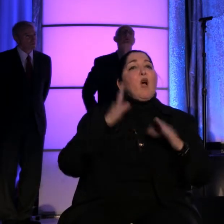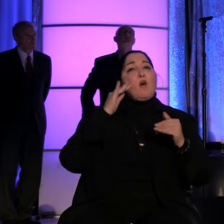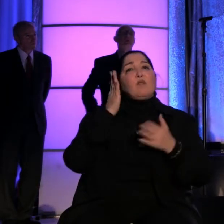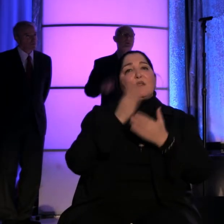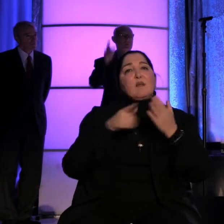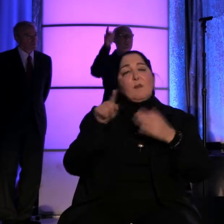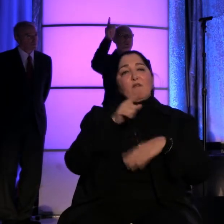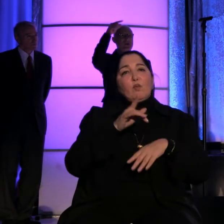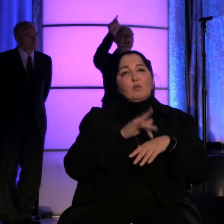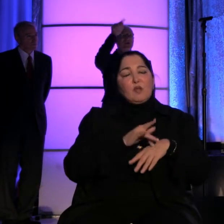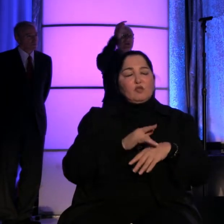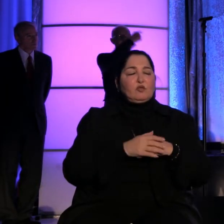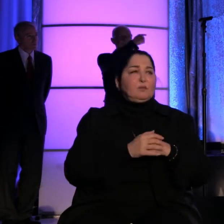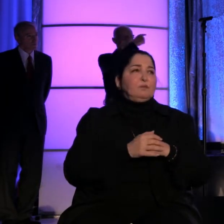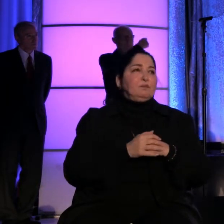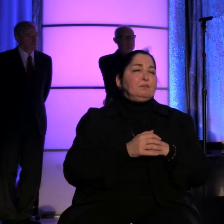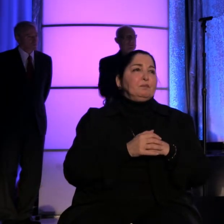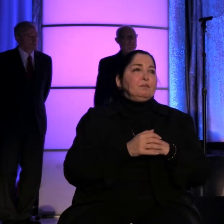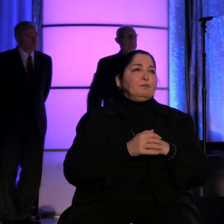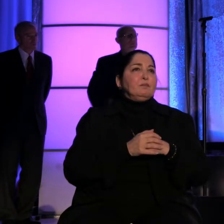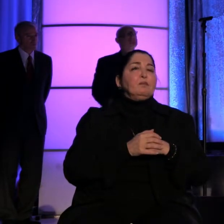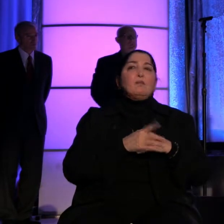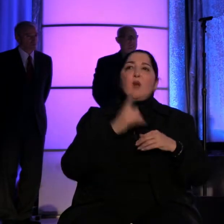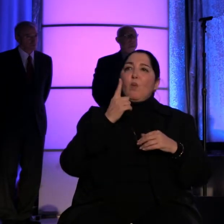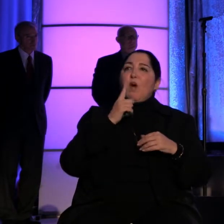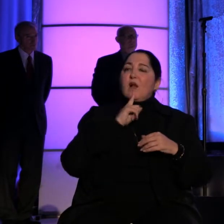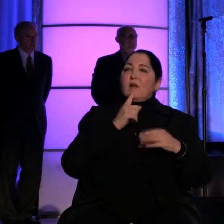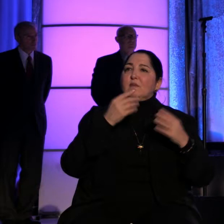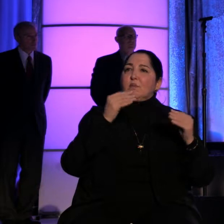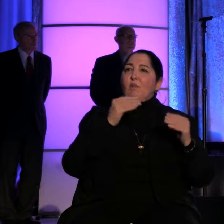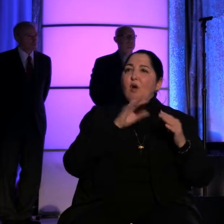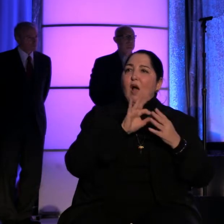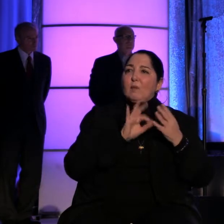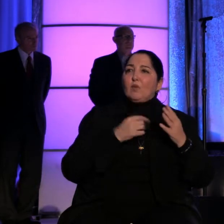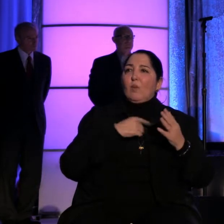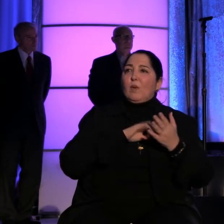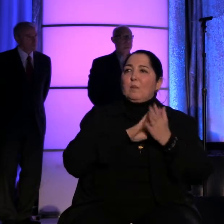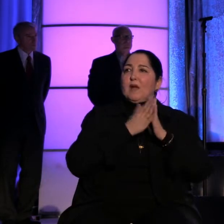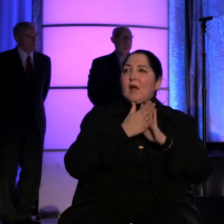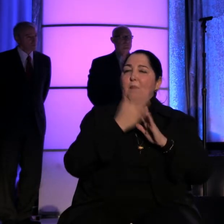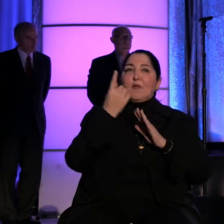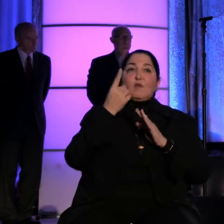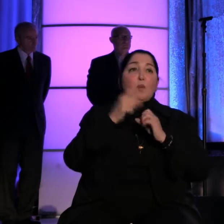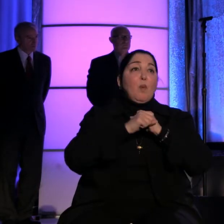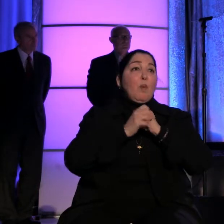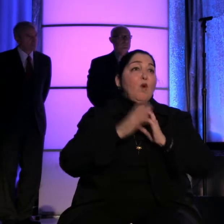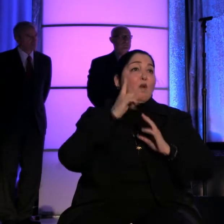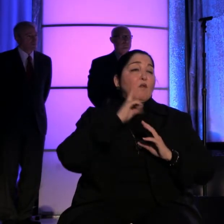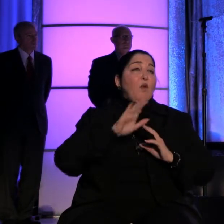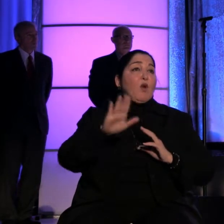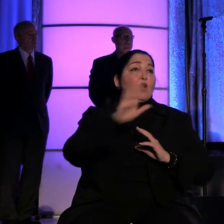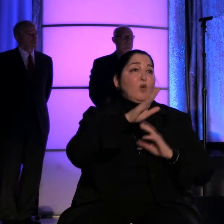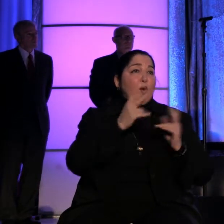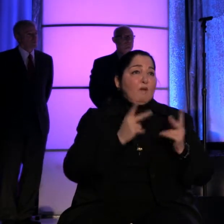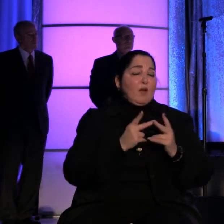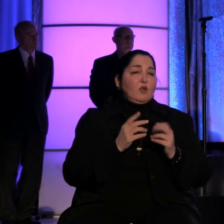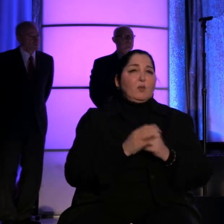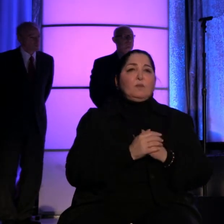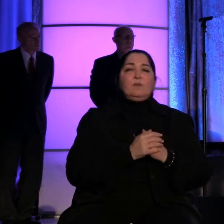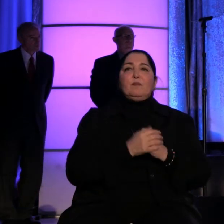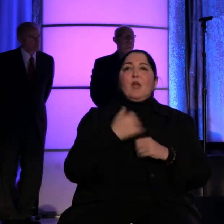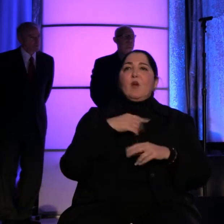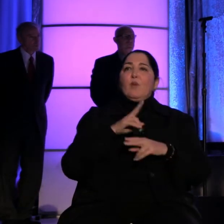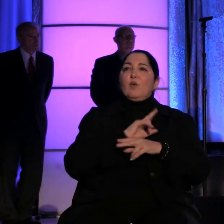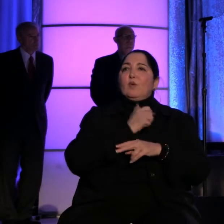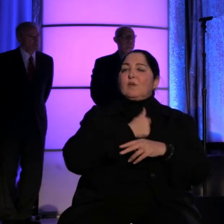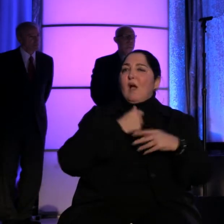the exclusive talent buying and marketing option. You know, we become the exclusive promoter for your venue. And we utilize